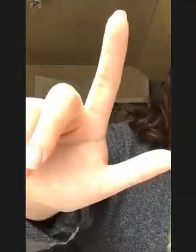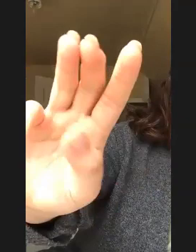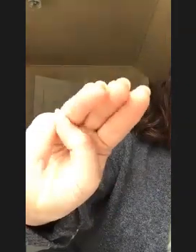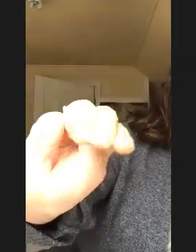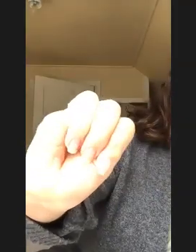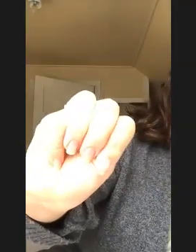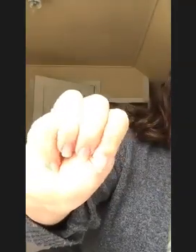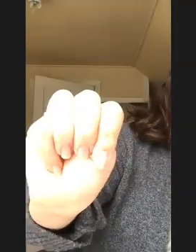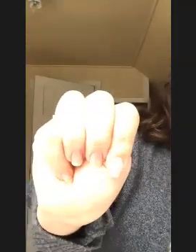M,